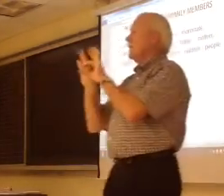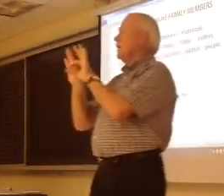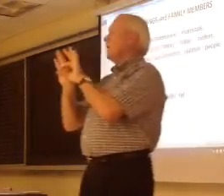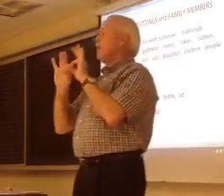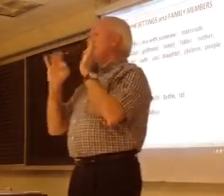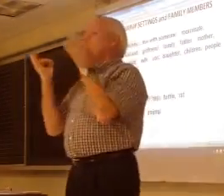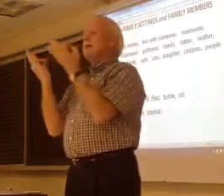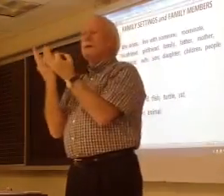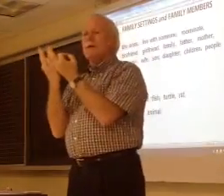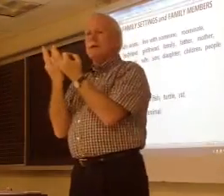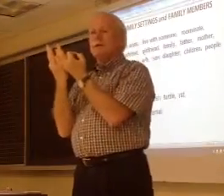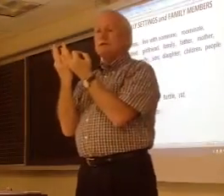Family.